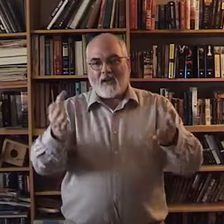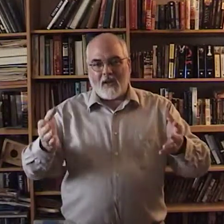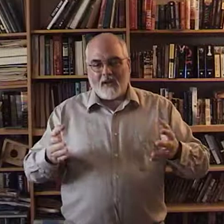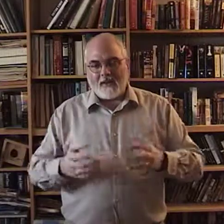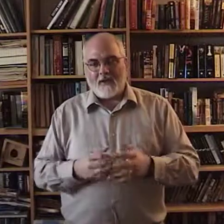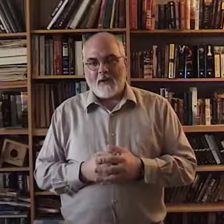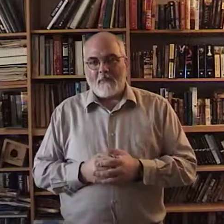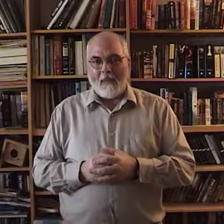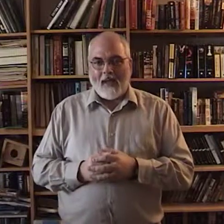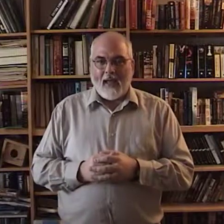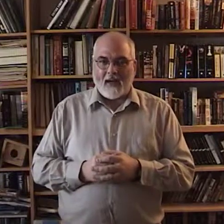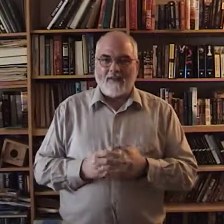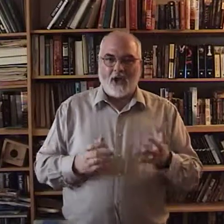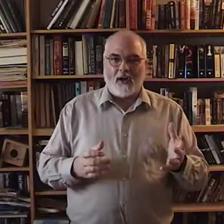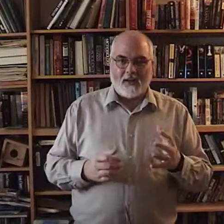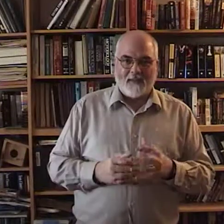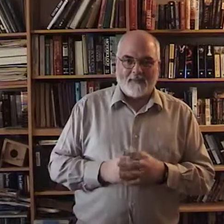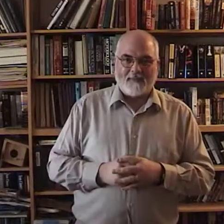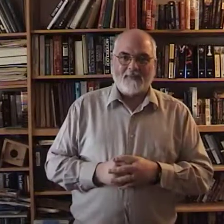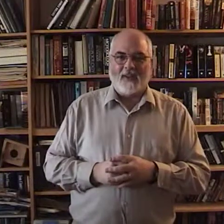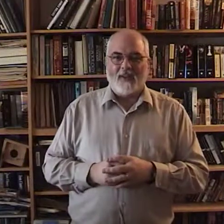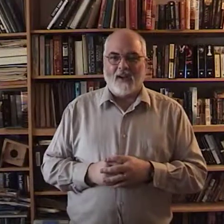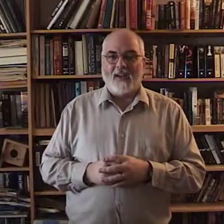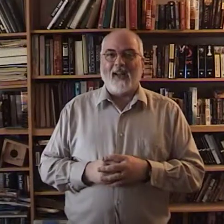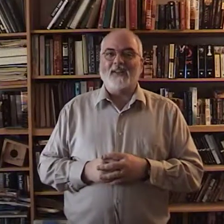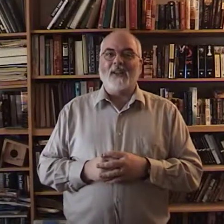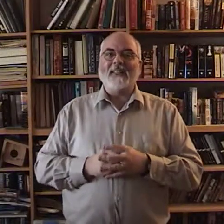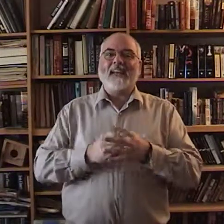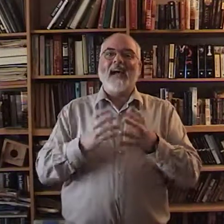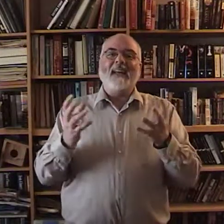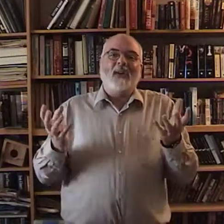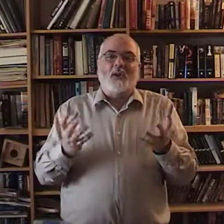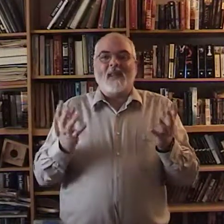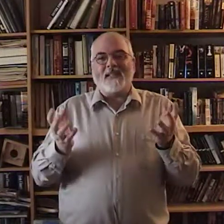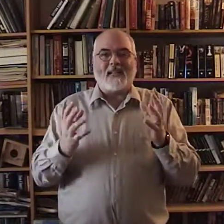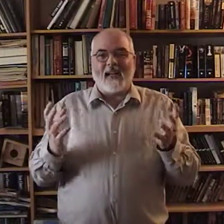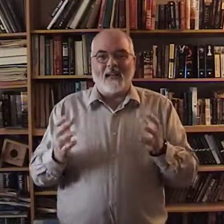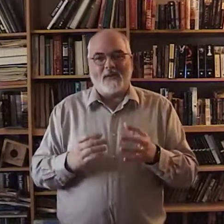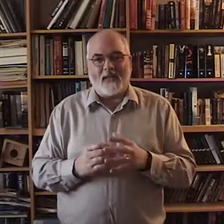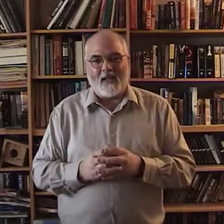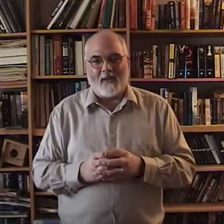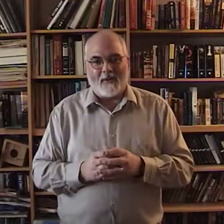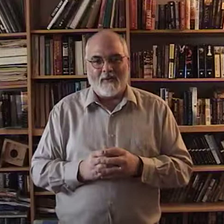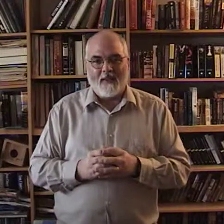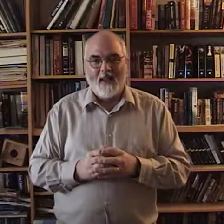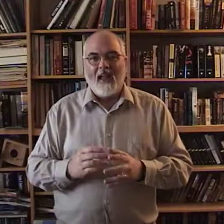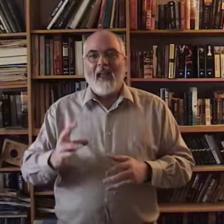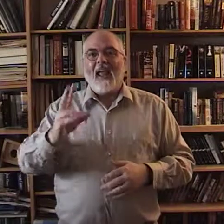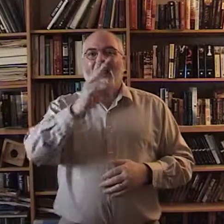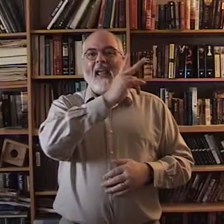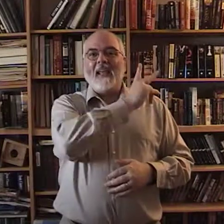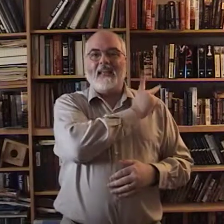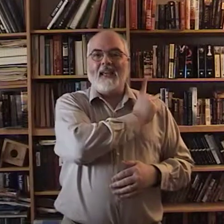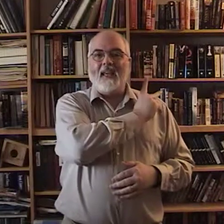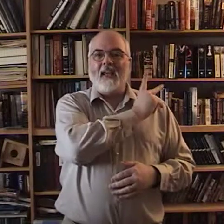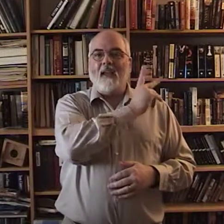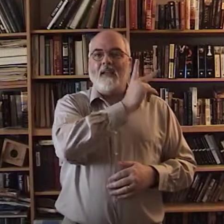area made out of dirt, all right? And so that's kind of the way this sign goes together. A king, that's a